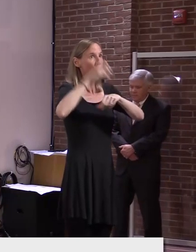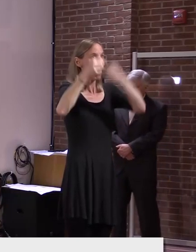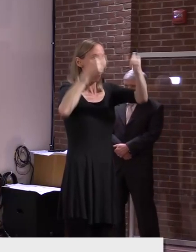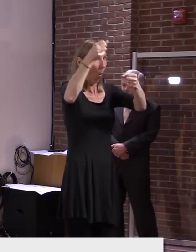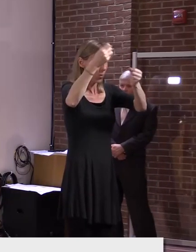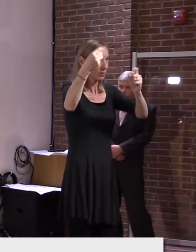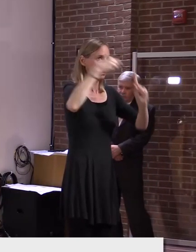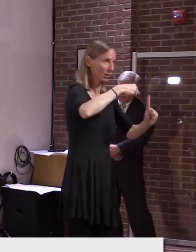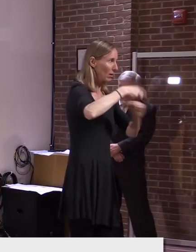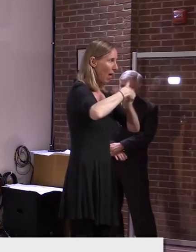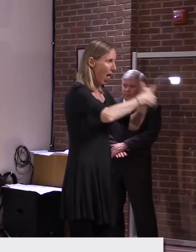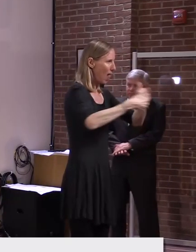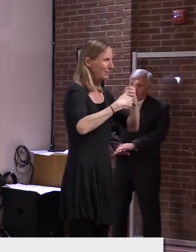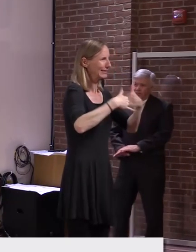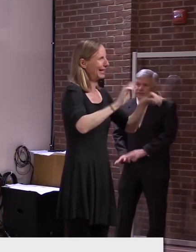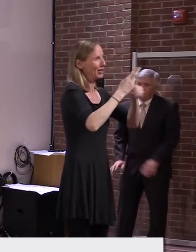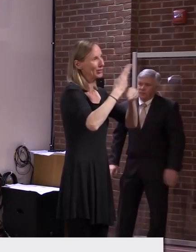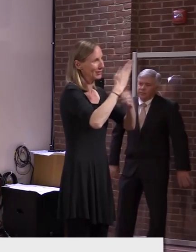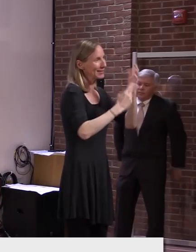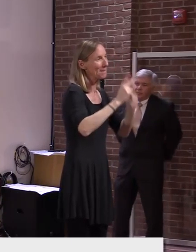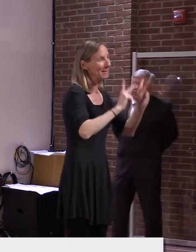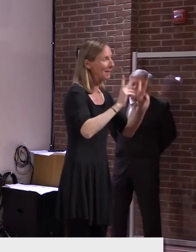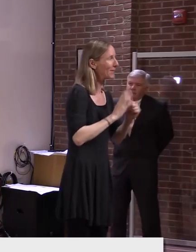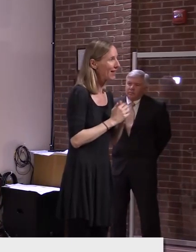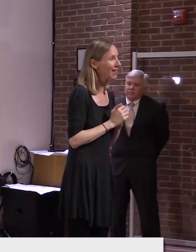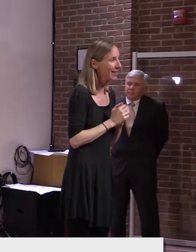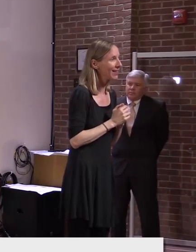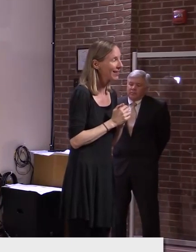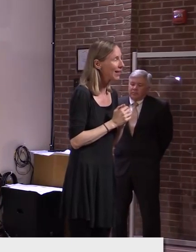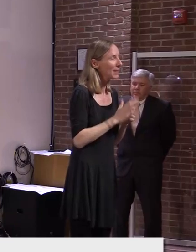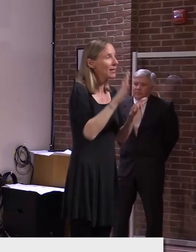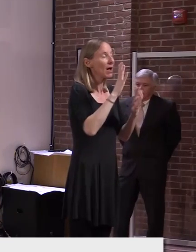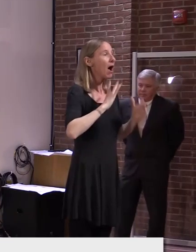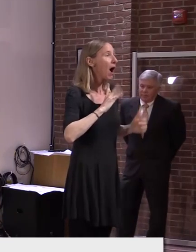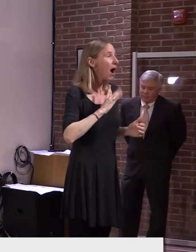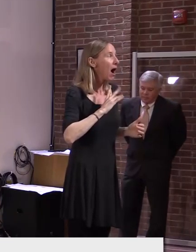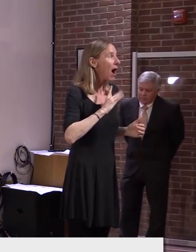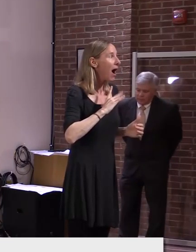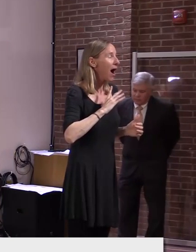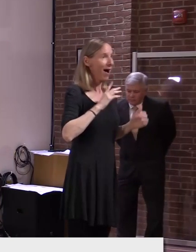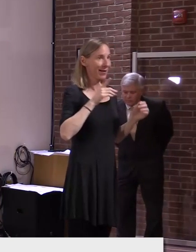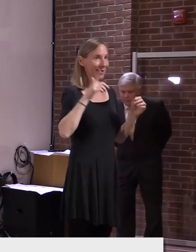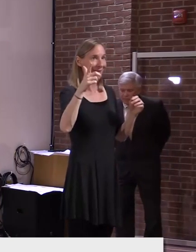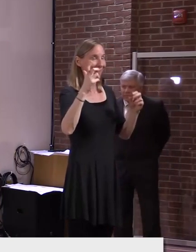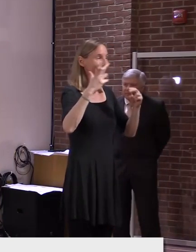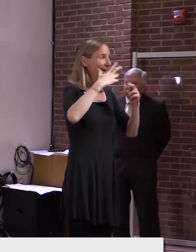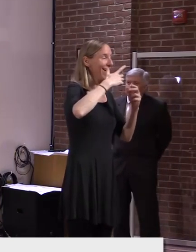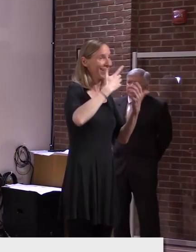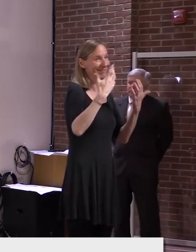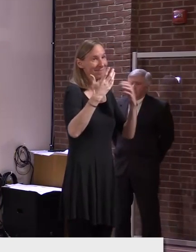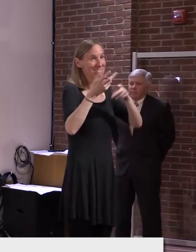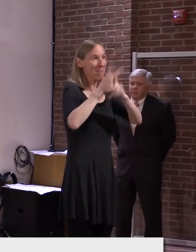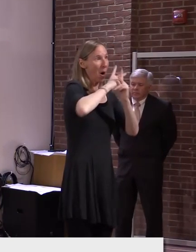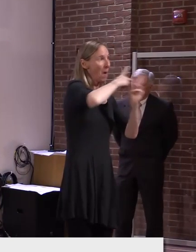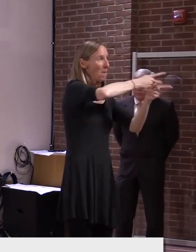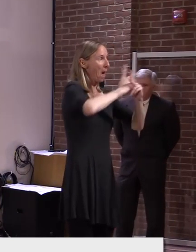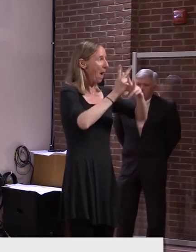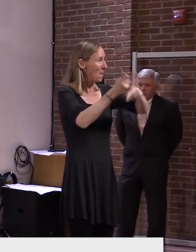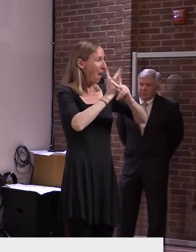here. So we're still using, you know, we've broken down these silos, which is the silver lining of this pandemic, and be able to